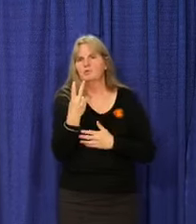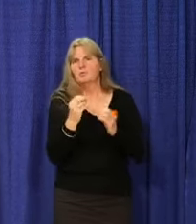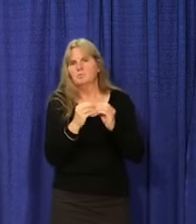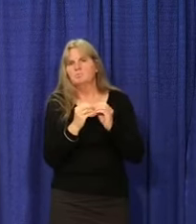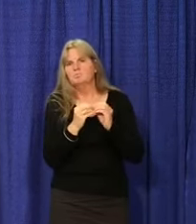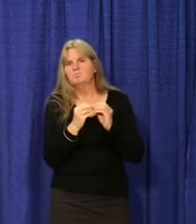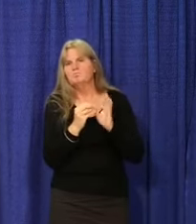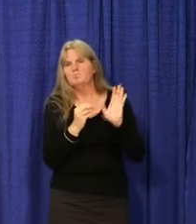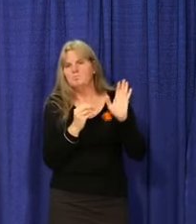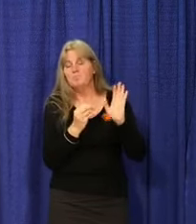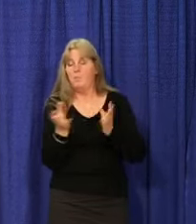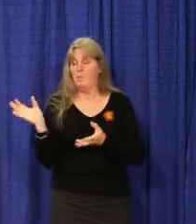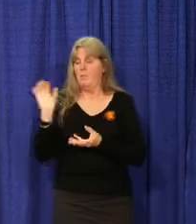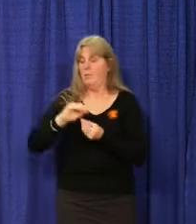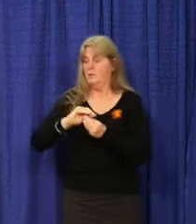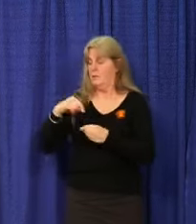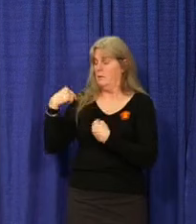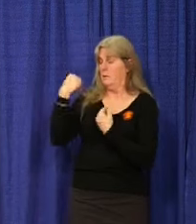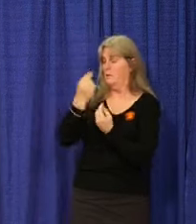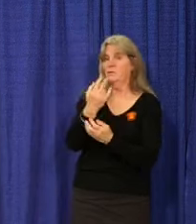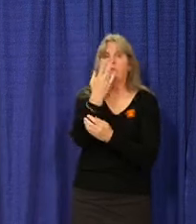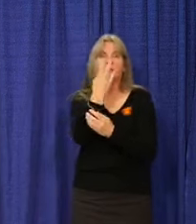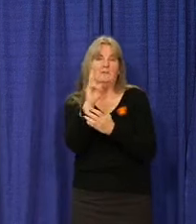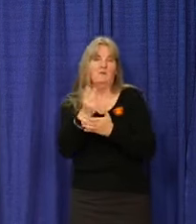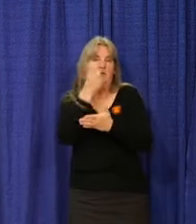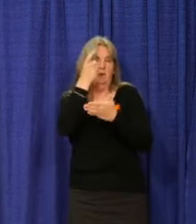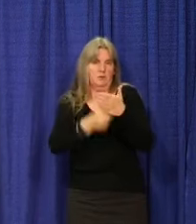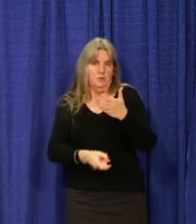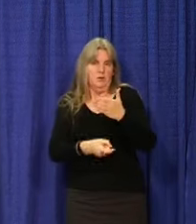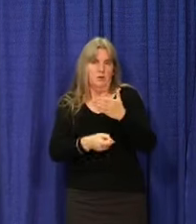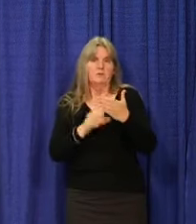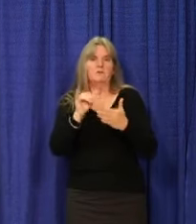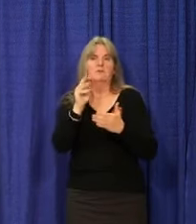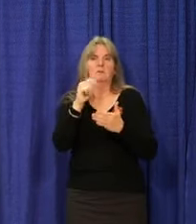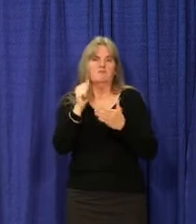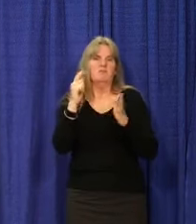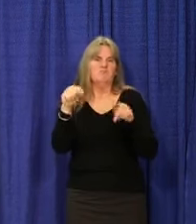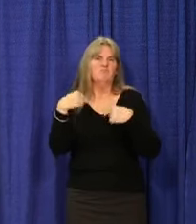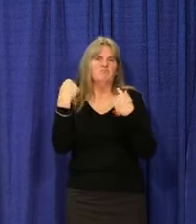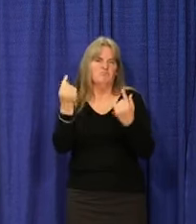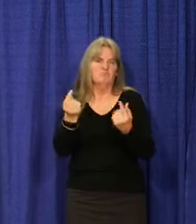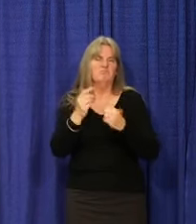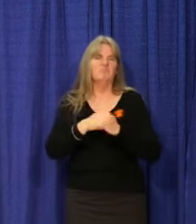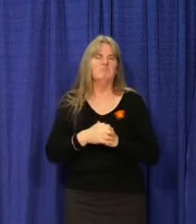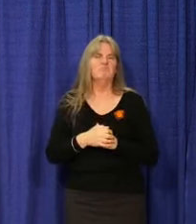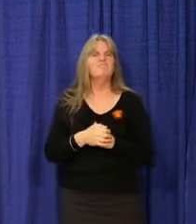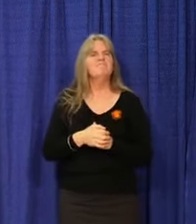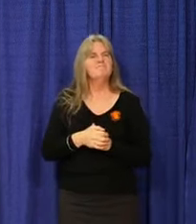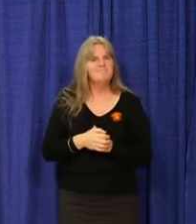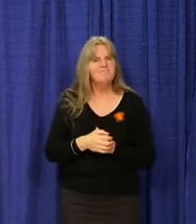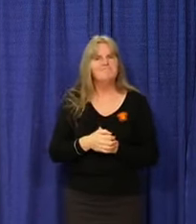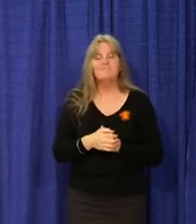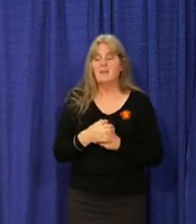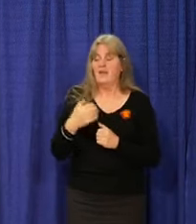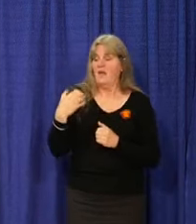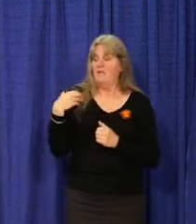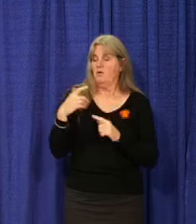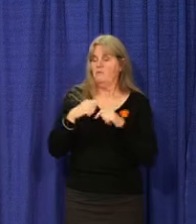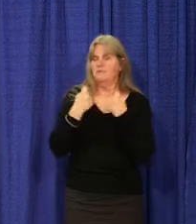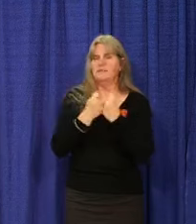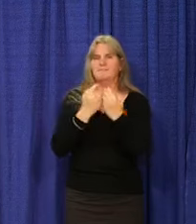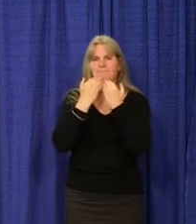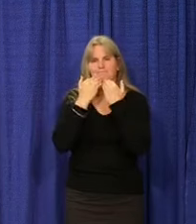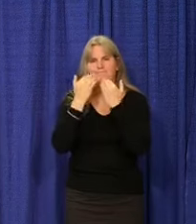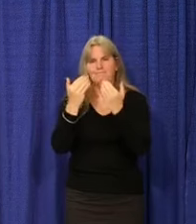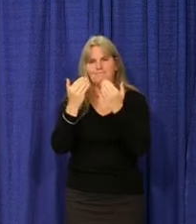As of today, we now have laid a total of 17 charges under CEMA. I want to thank the team of enforcement